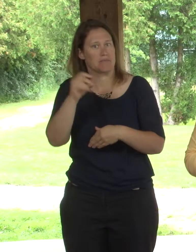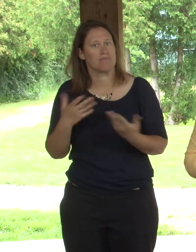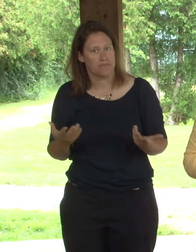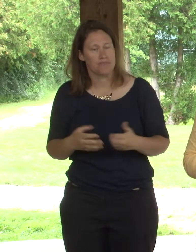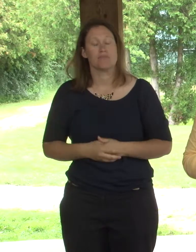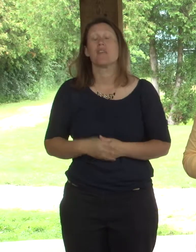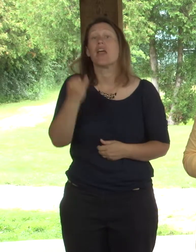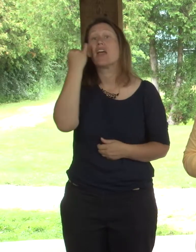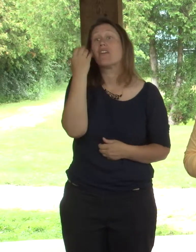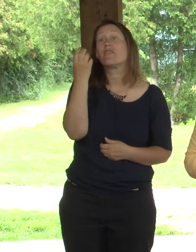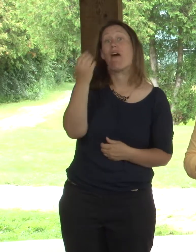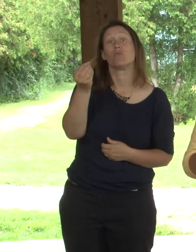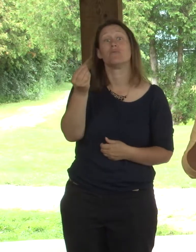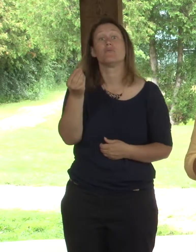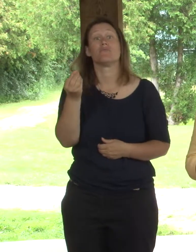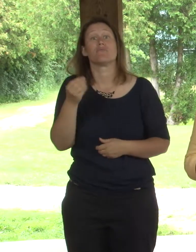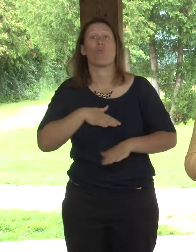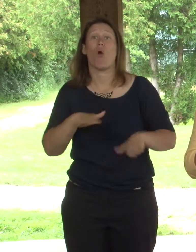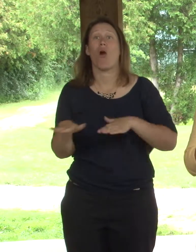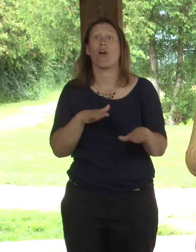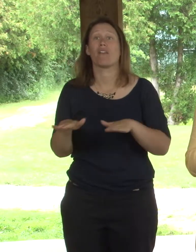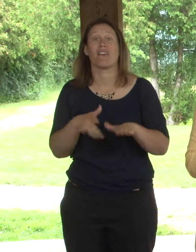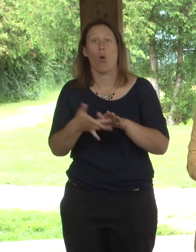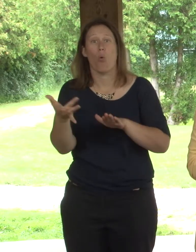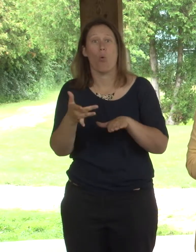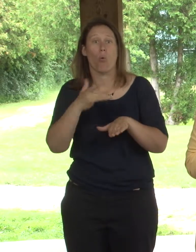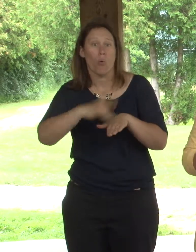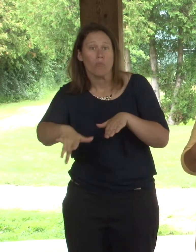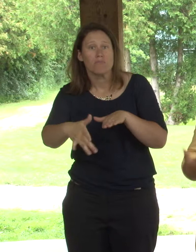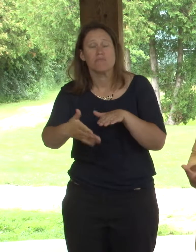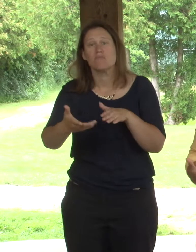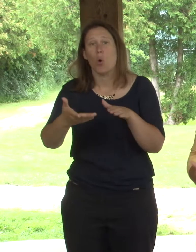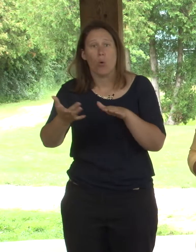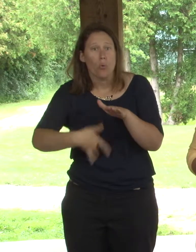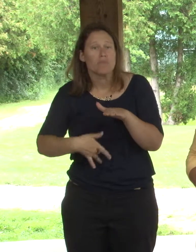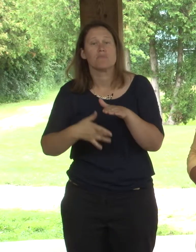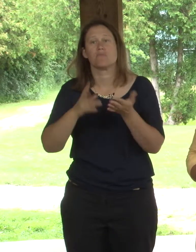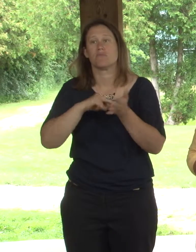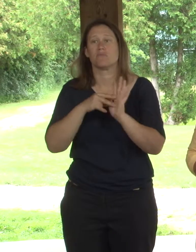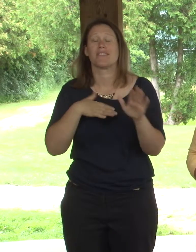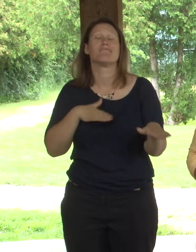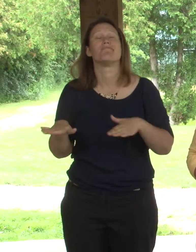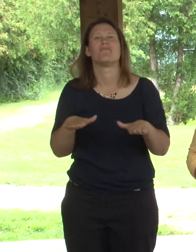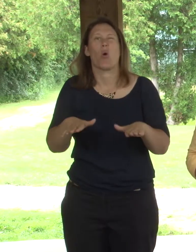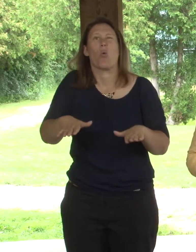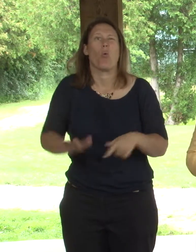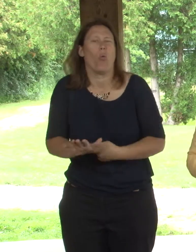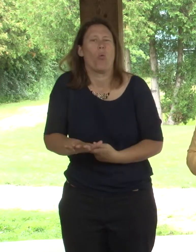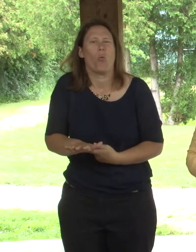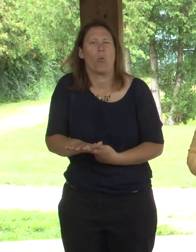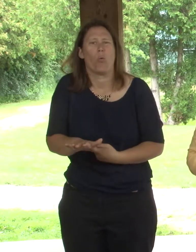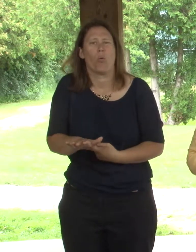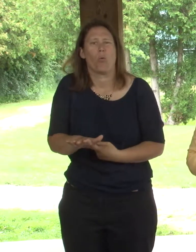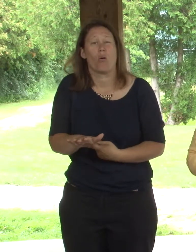walking barefoot and we step on something and we may not have this sensitivity because of a certain condition that we have, we may